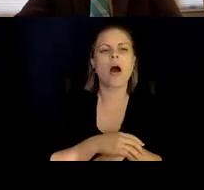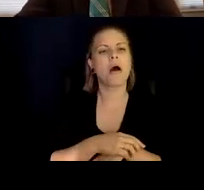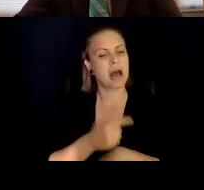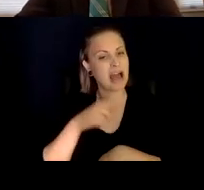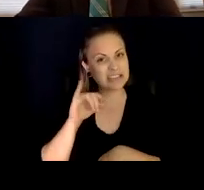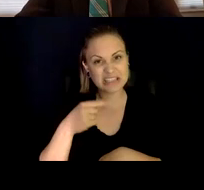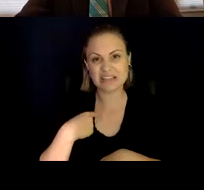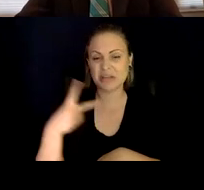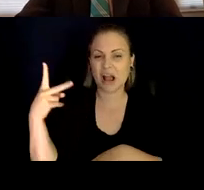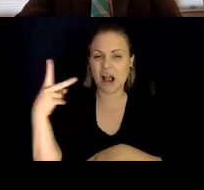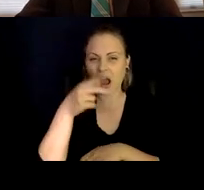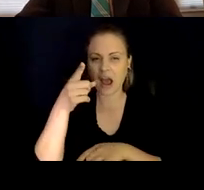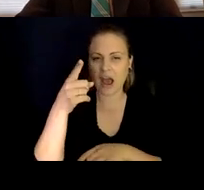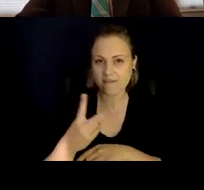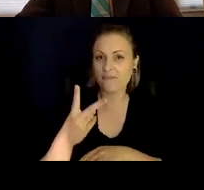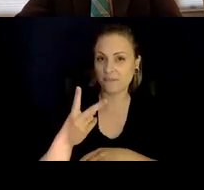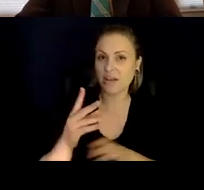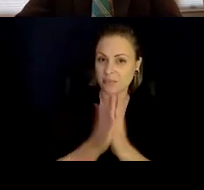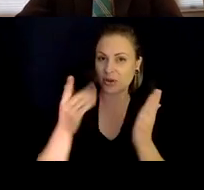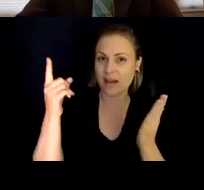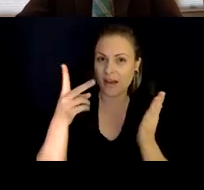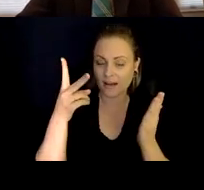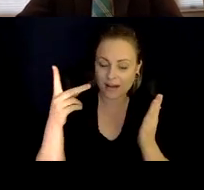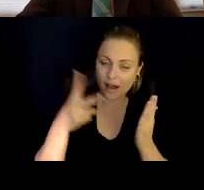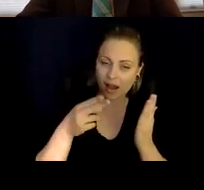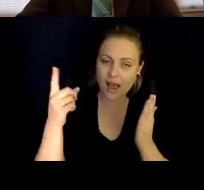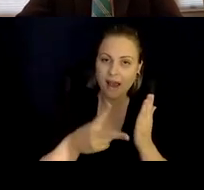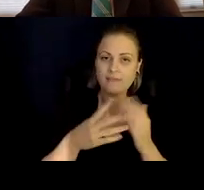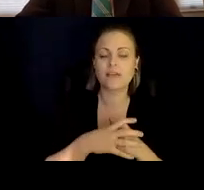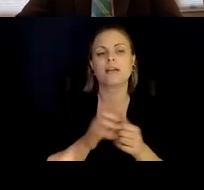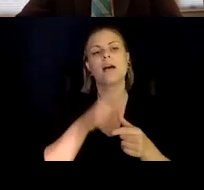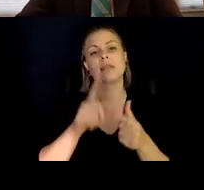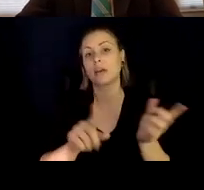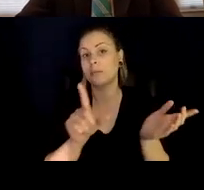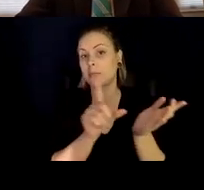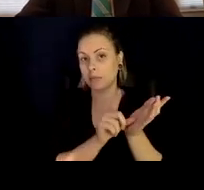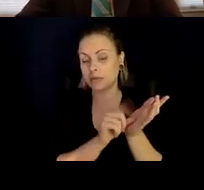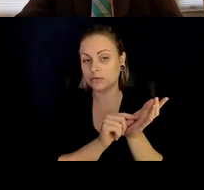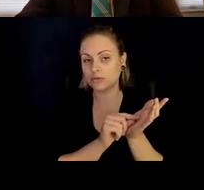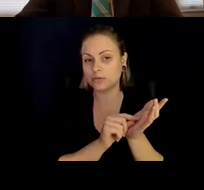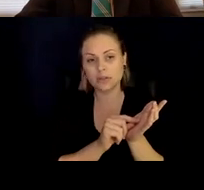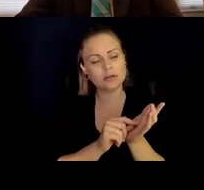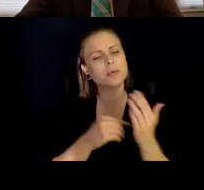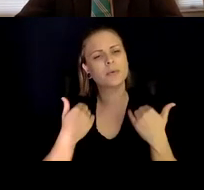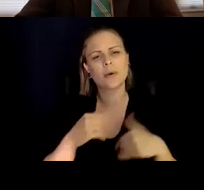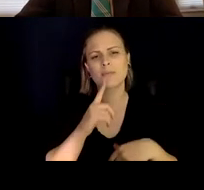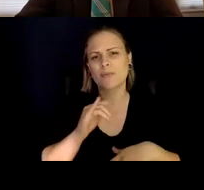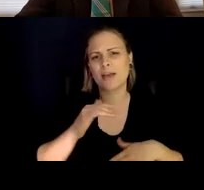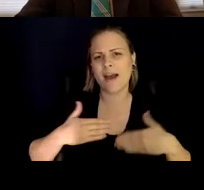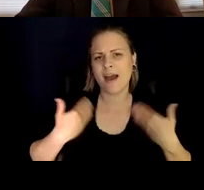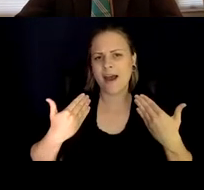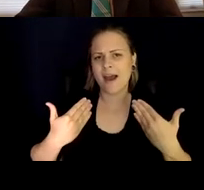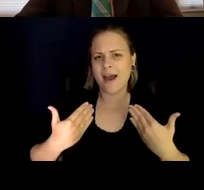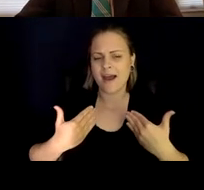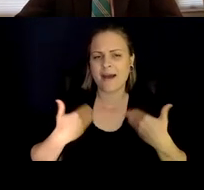manuscript almost in half. Anyway, it was published, and I'm very happy that it was,